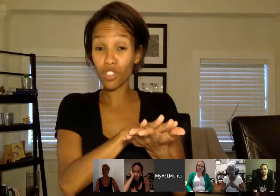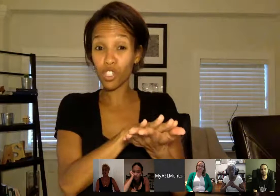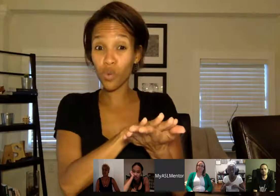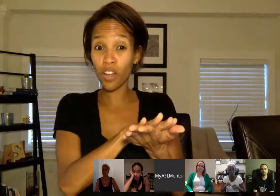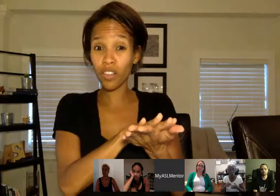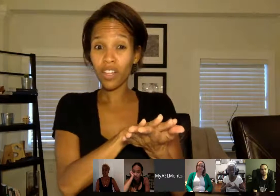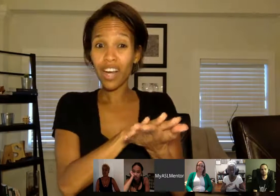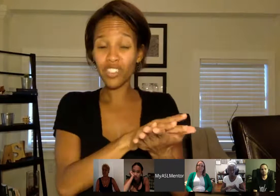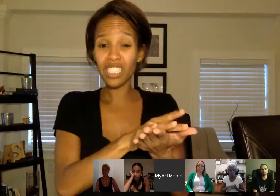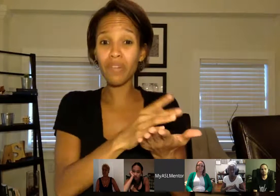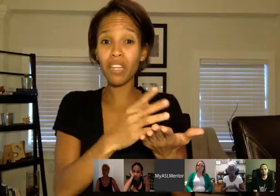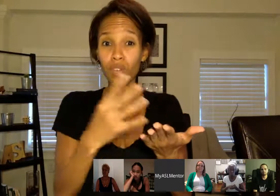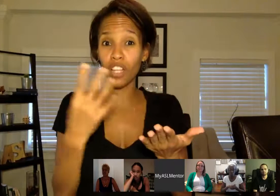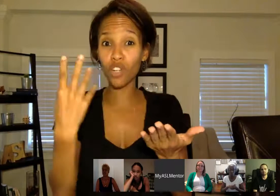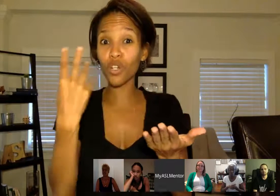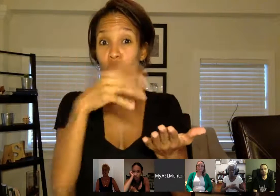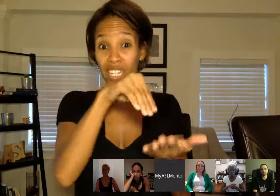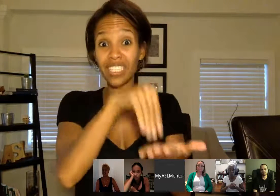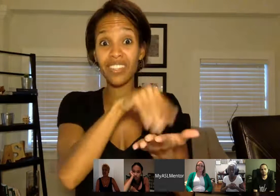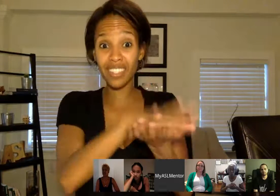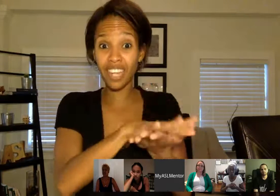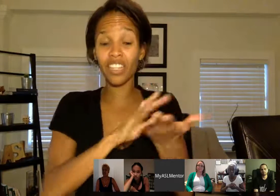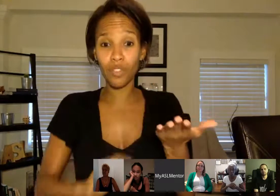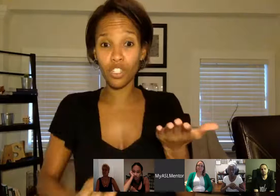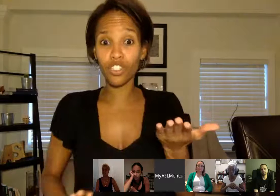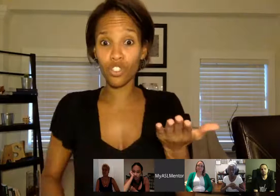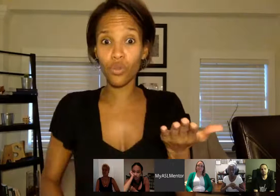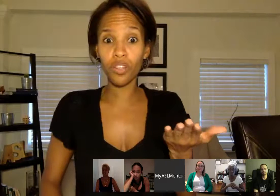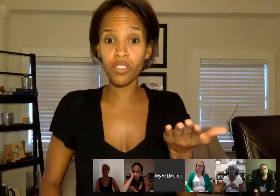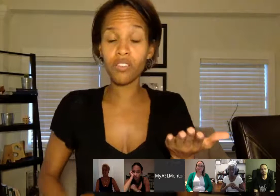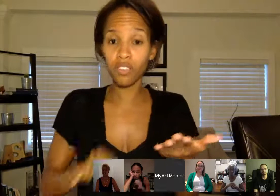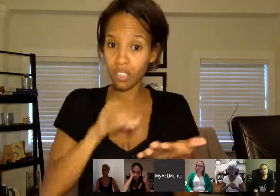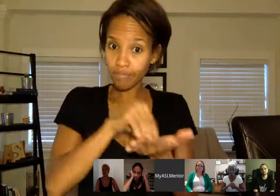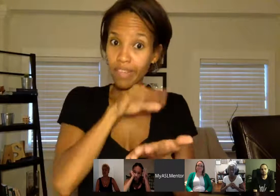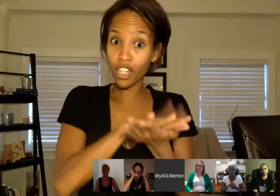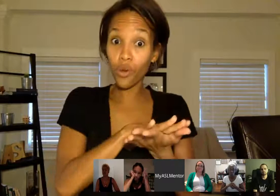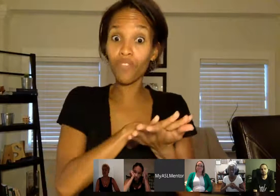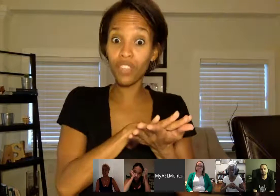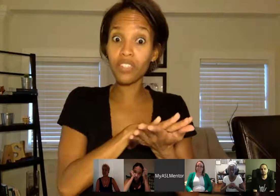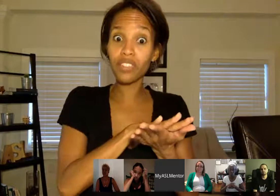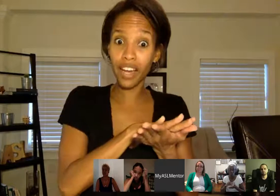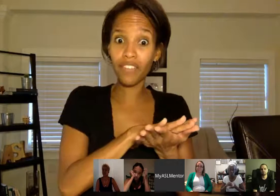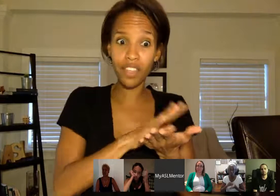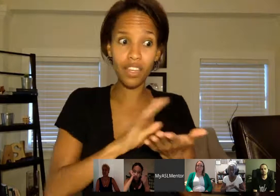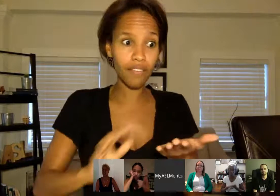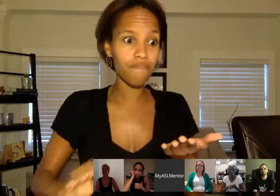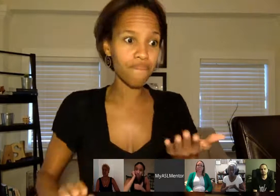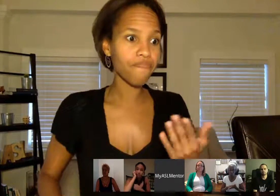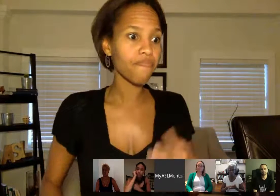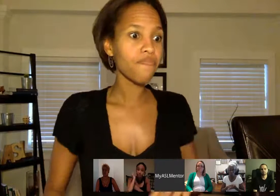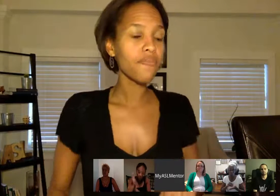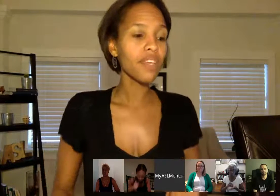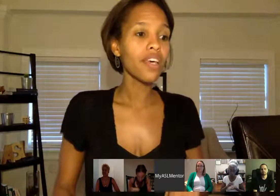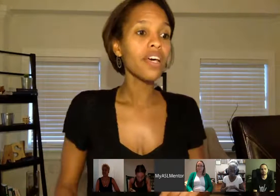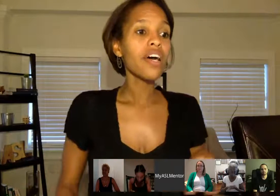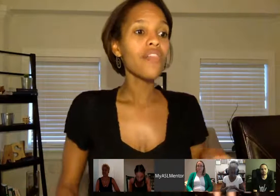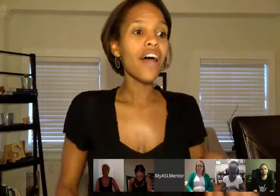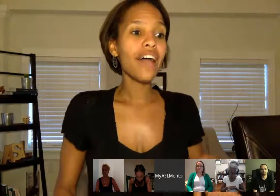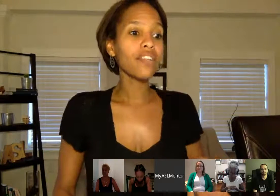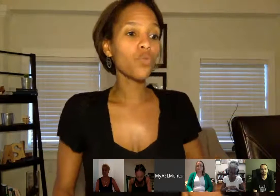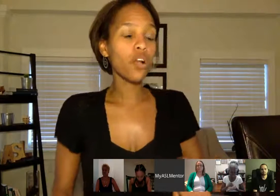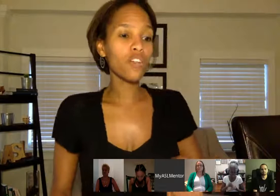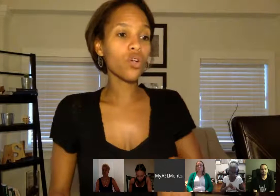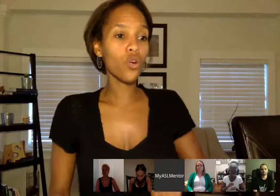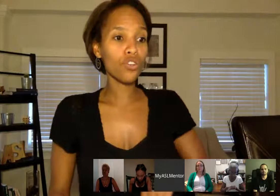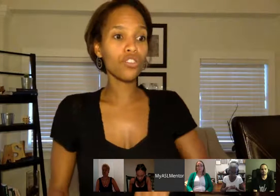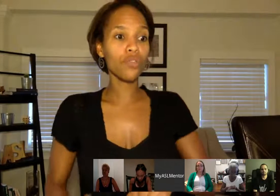that works as well. I saw somebody in their recording did this, and I thought that was a good choice. Make note of this kind of a thing. That